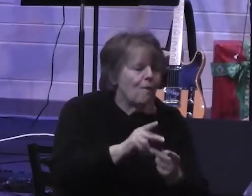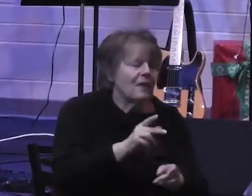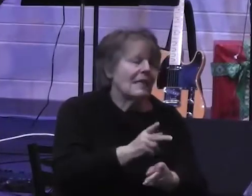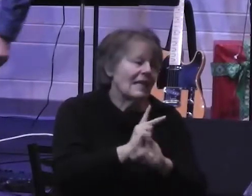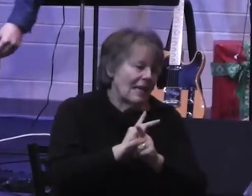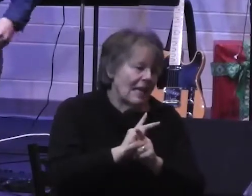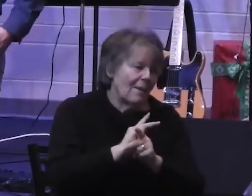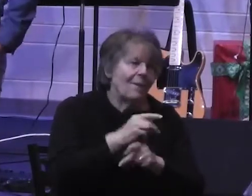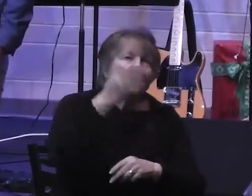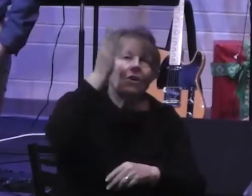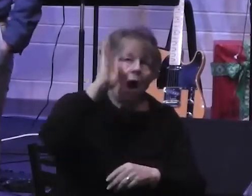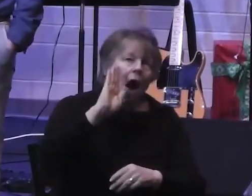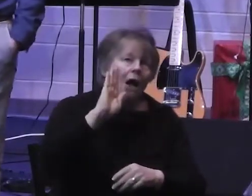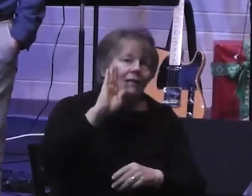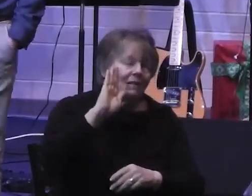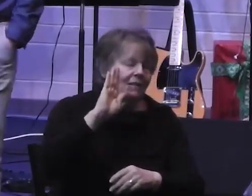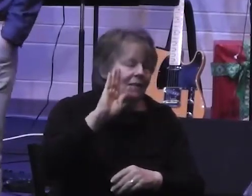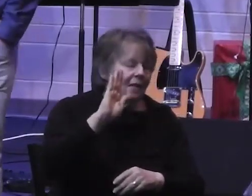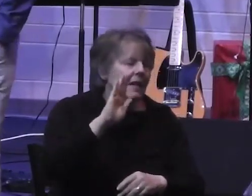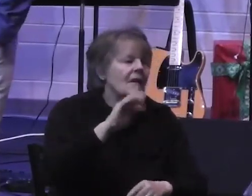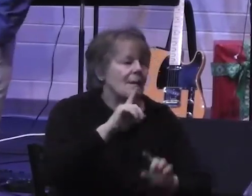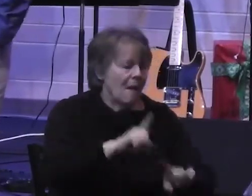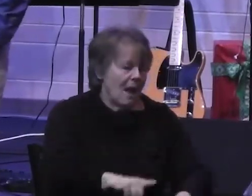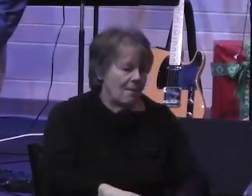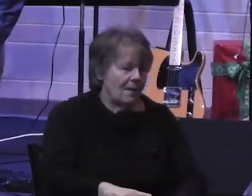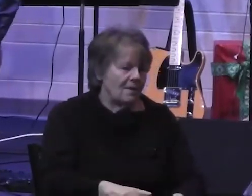great commandment.